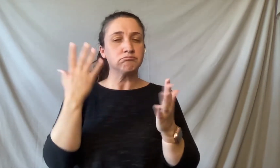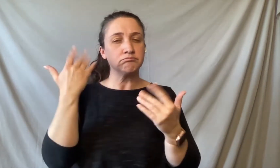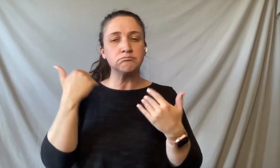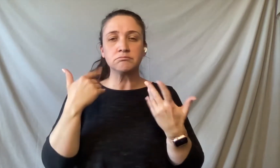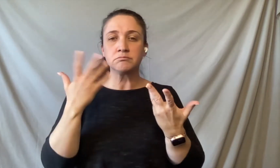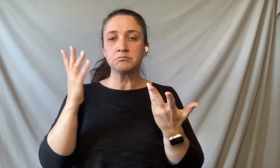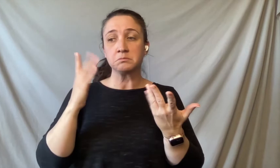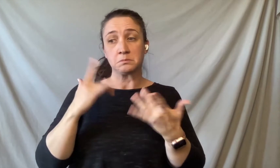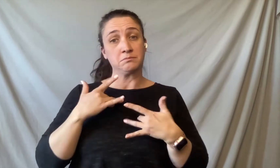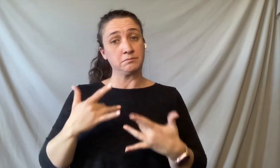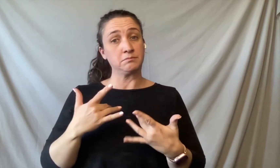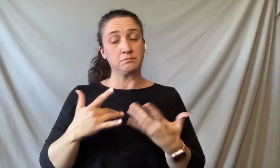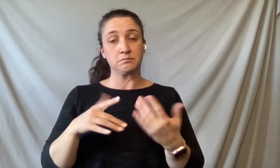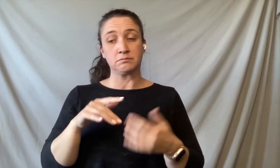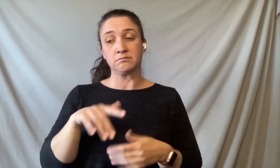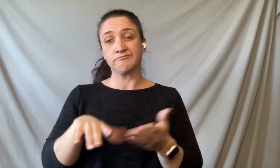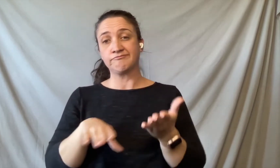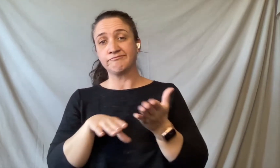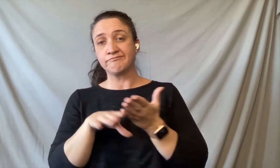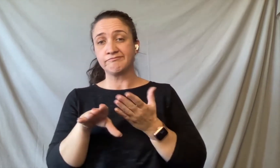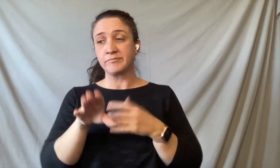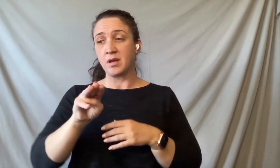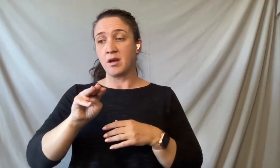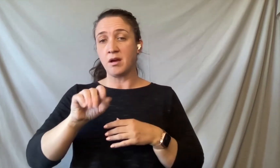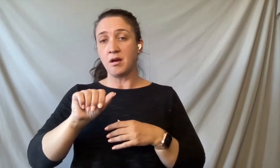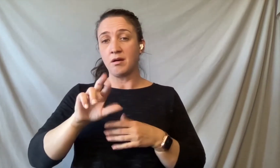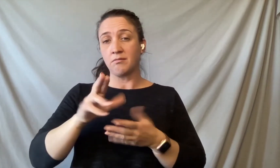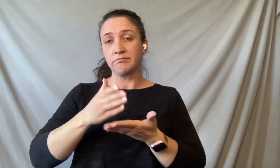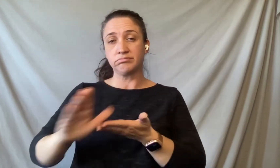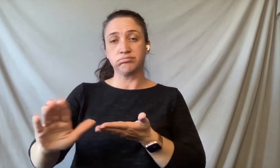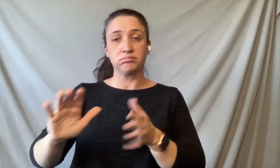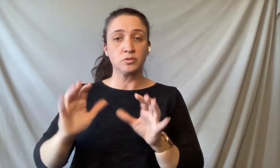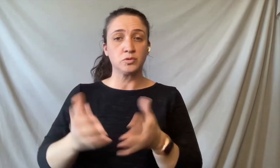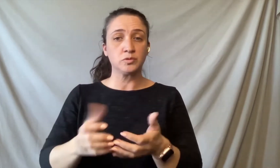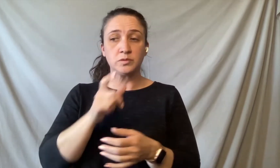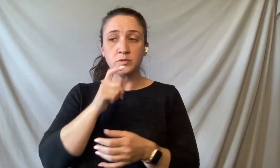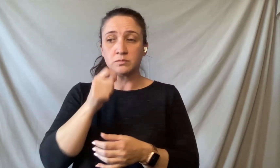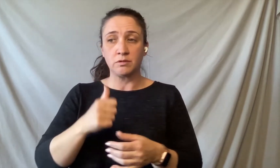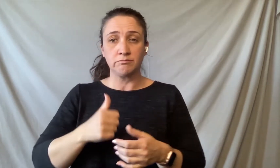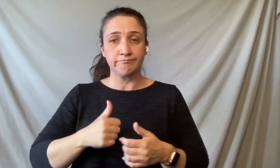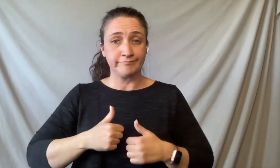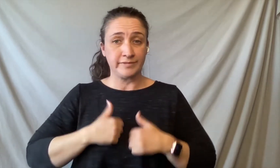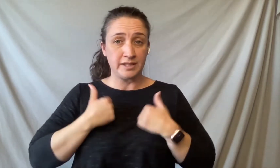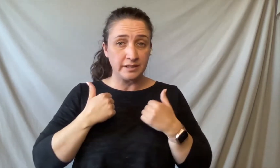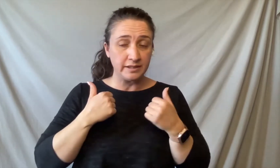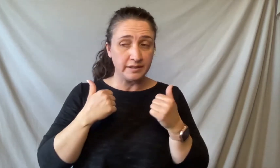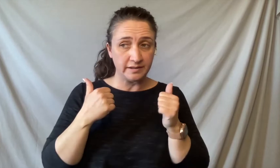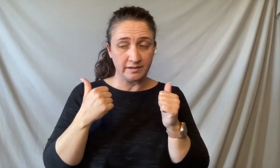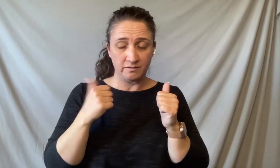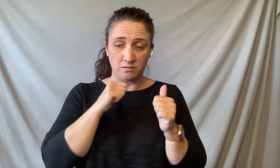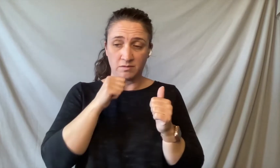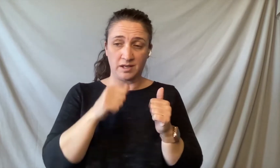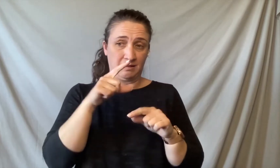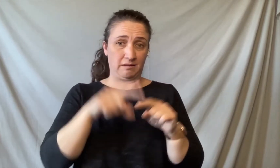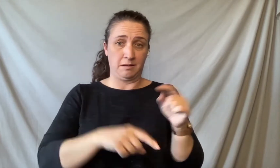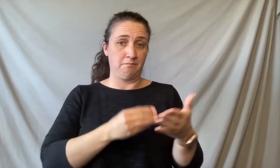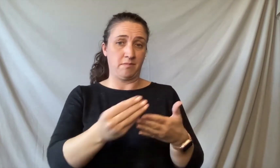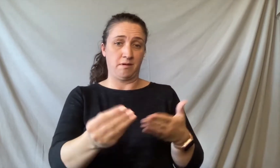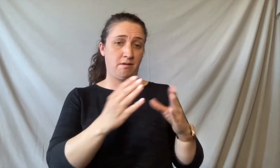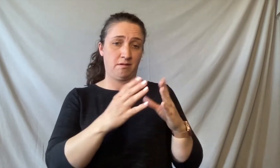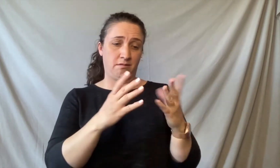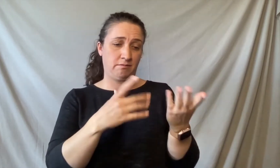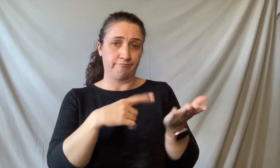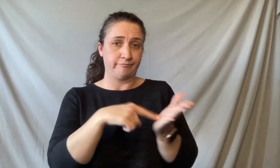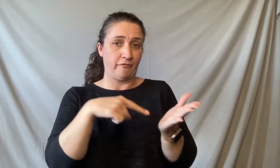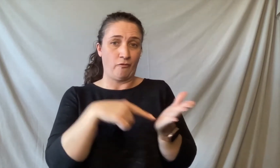marginalized groups who have not shared in housing in Boulder County in the same way that, you know,